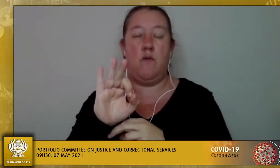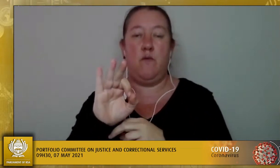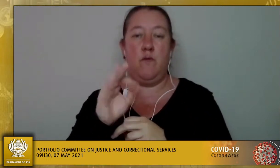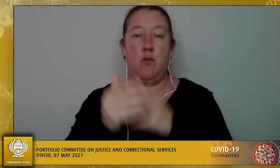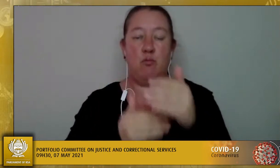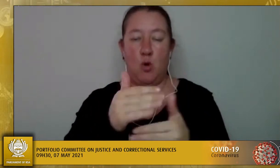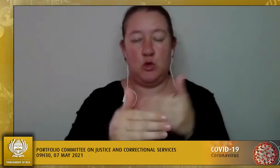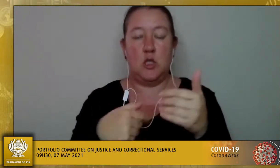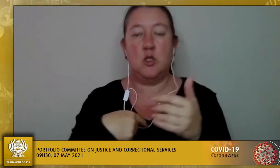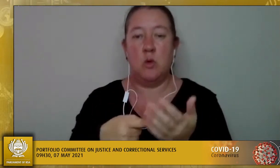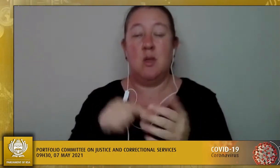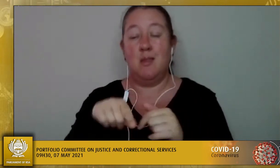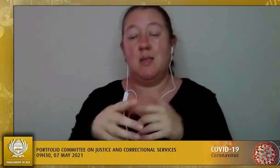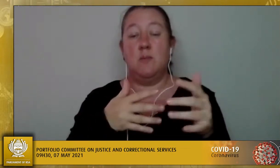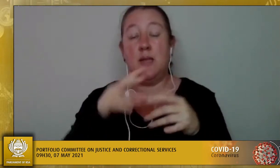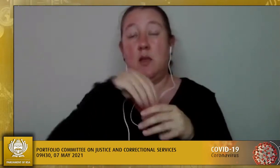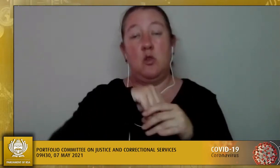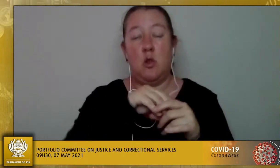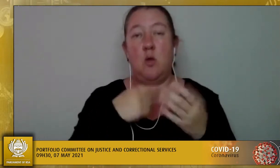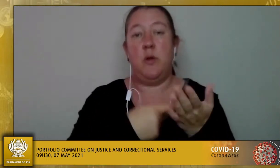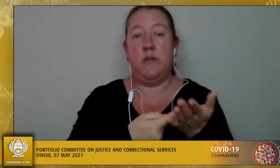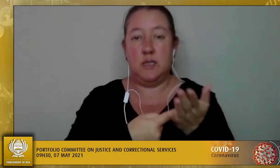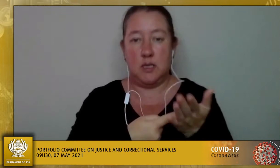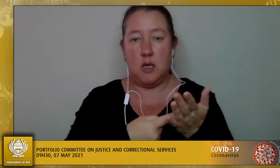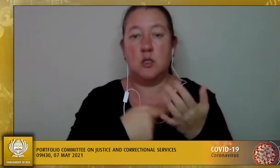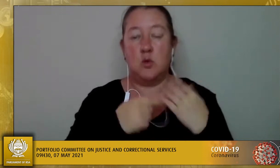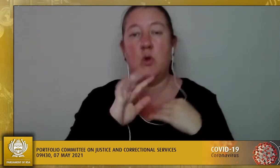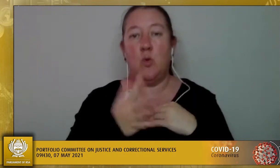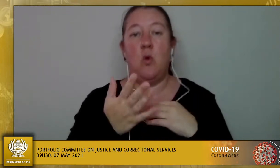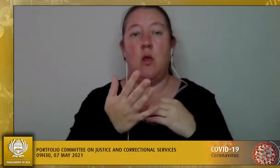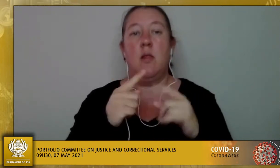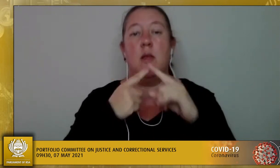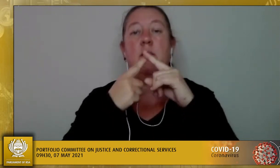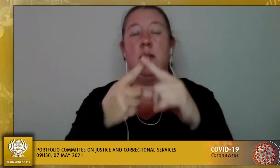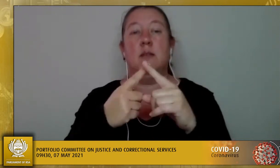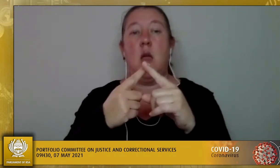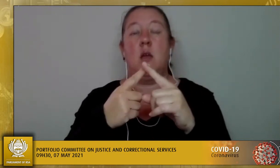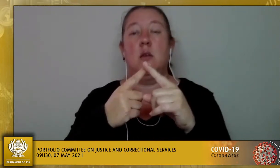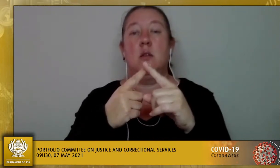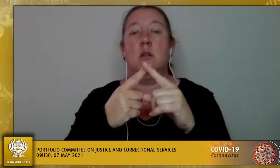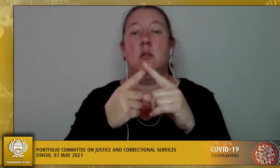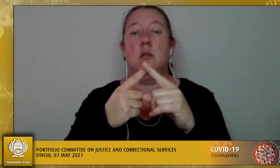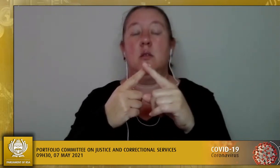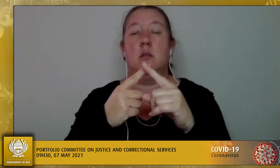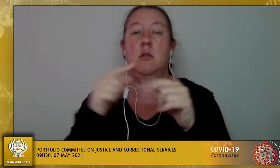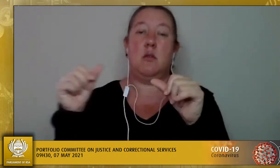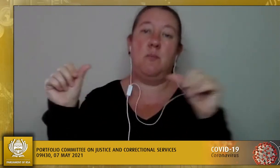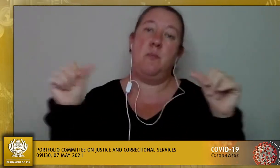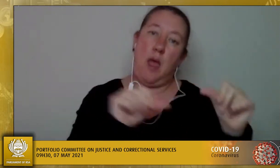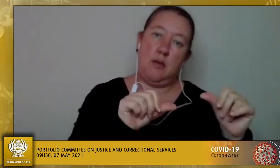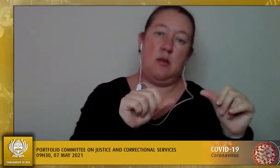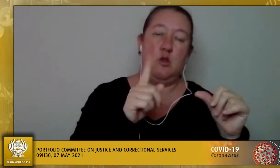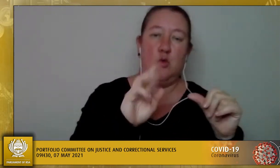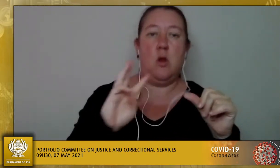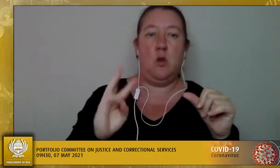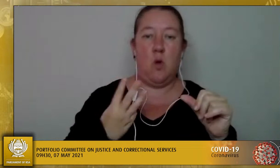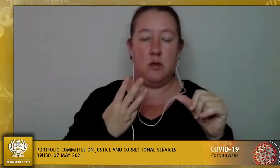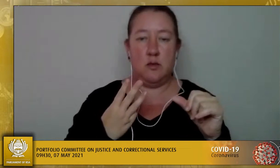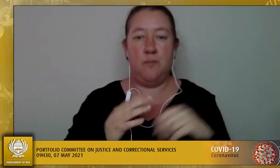discussion on this matter internally and we are going to reduce the target break to to yes to what it was